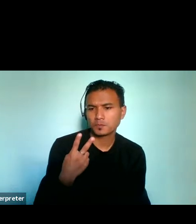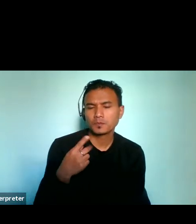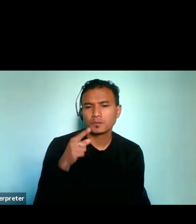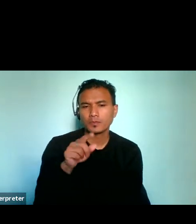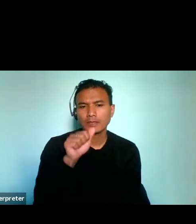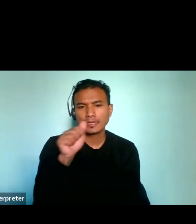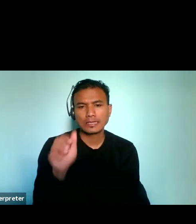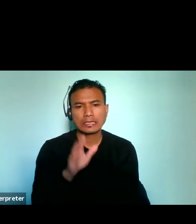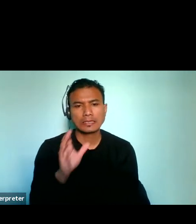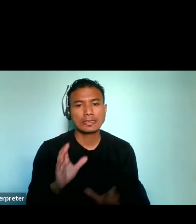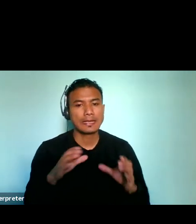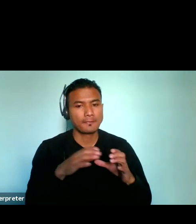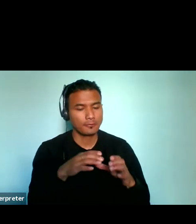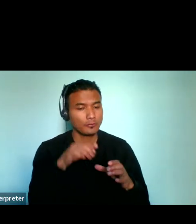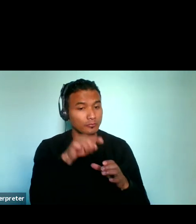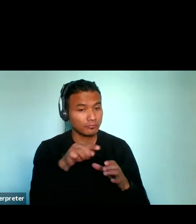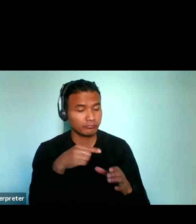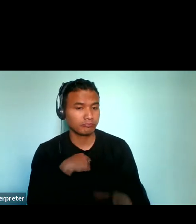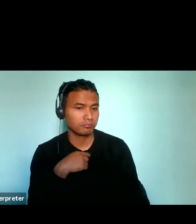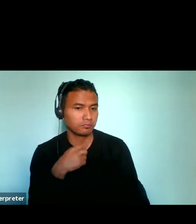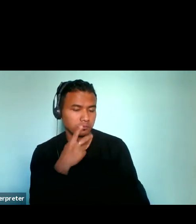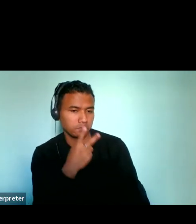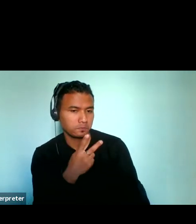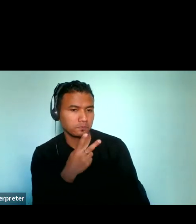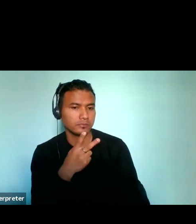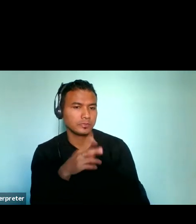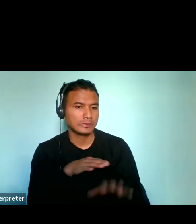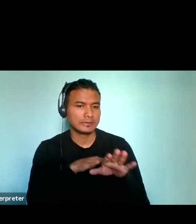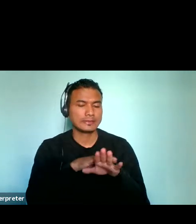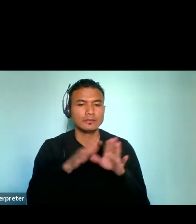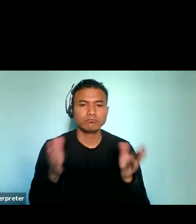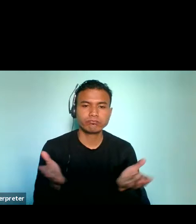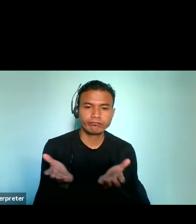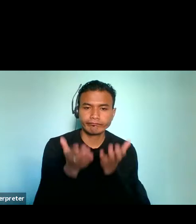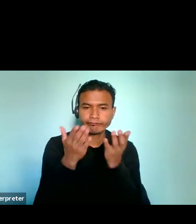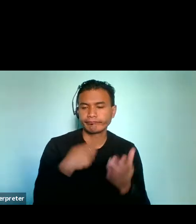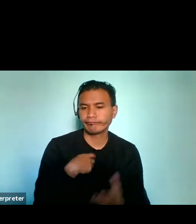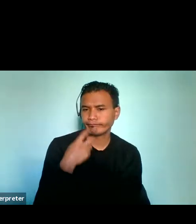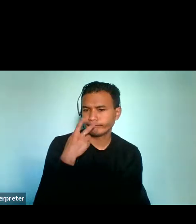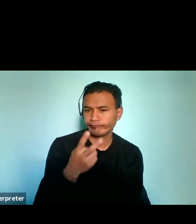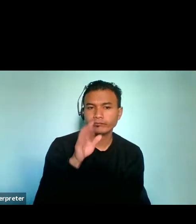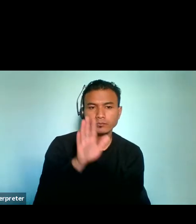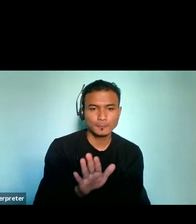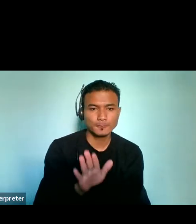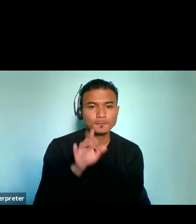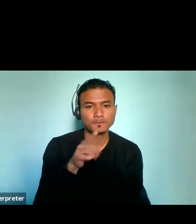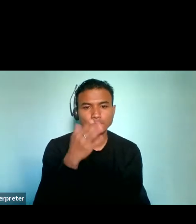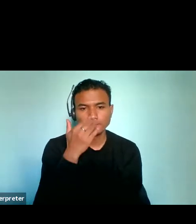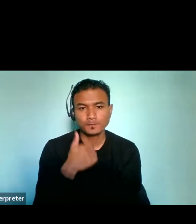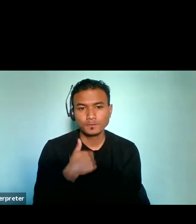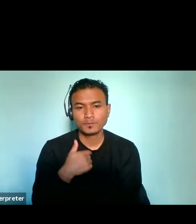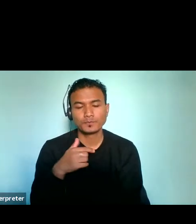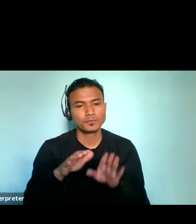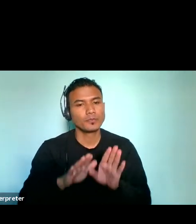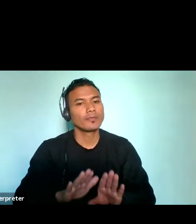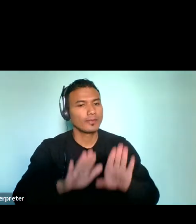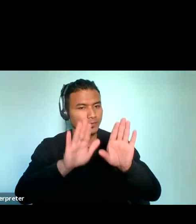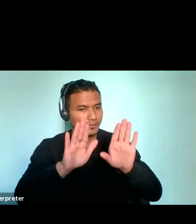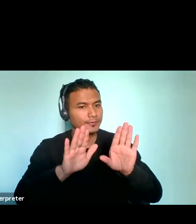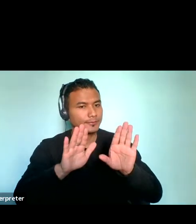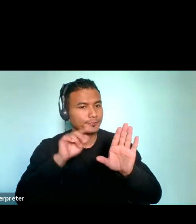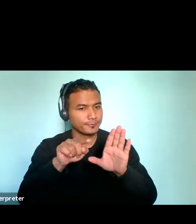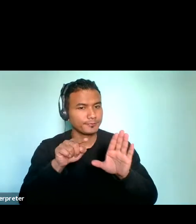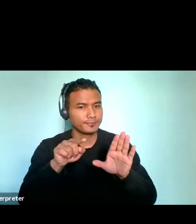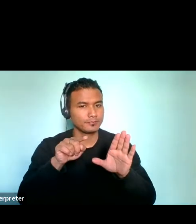Asia Land Forum, we seem to be making a lot of progress in that direction. So I must congratulate this